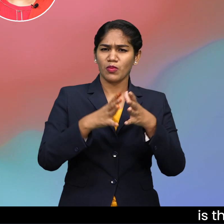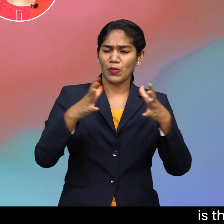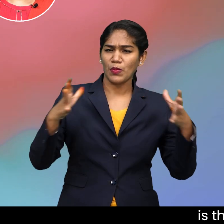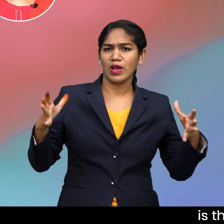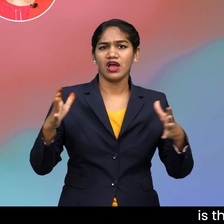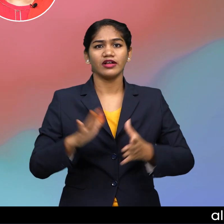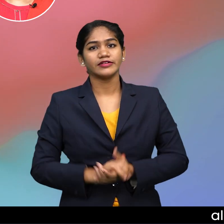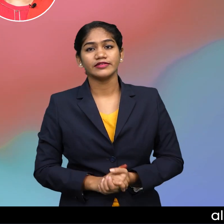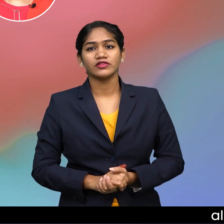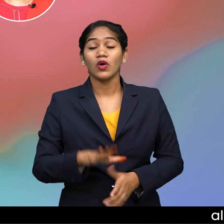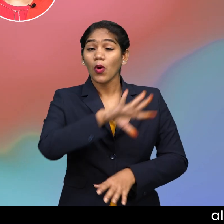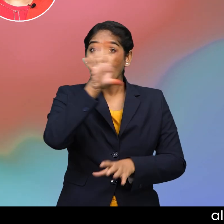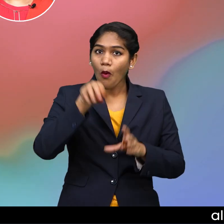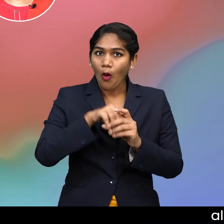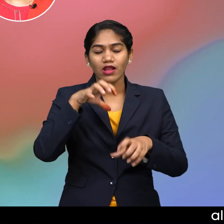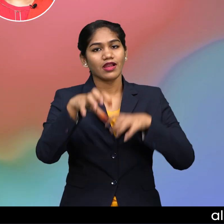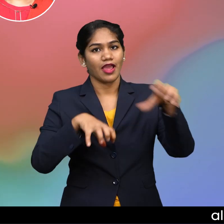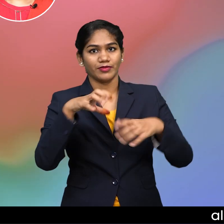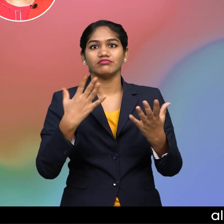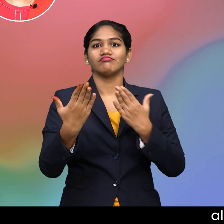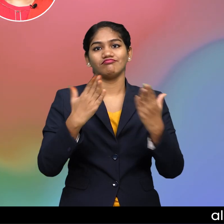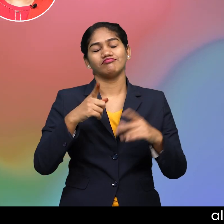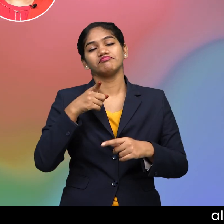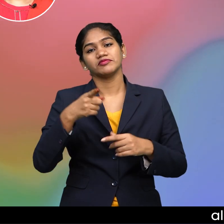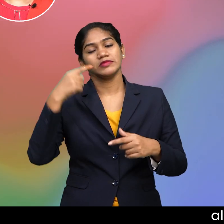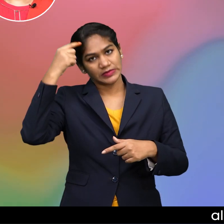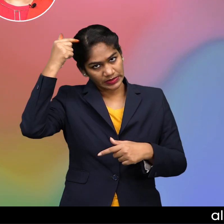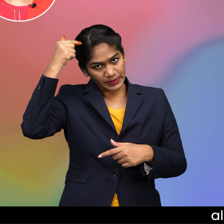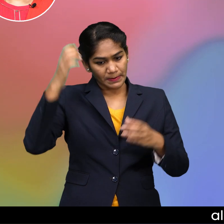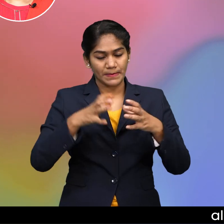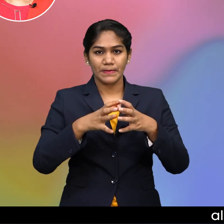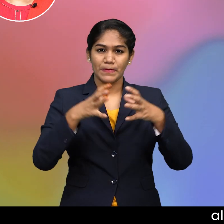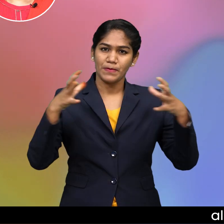of all animals.